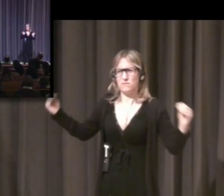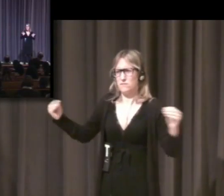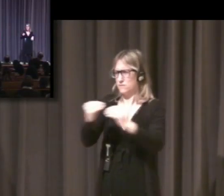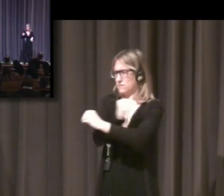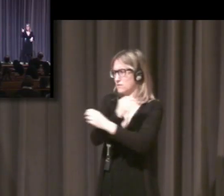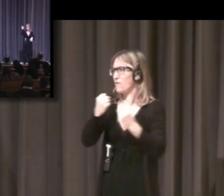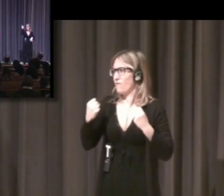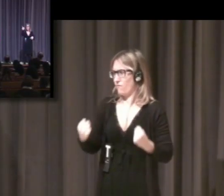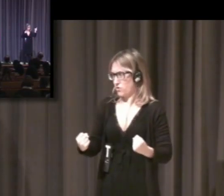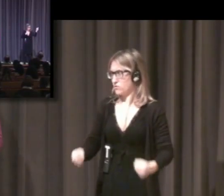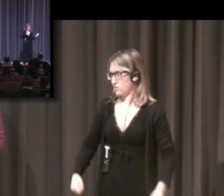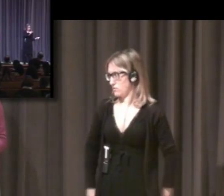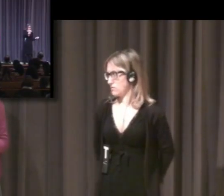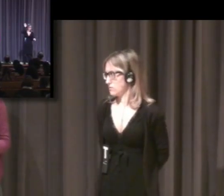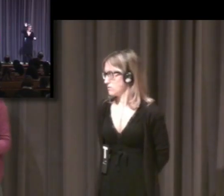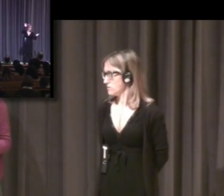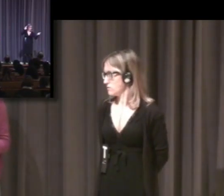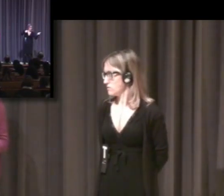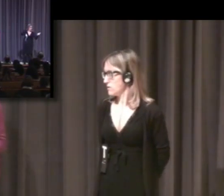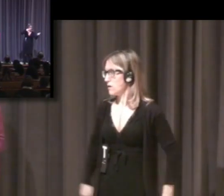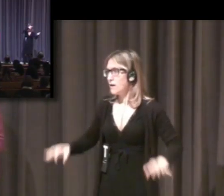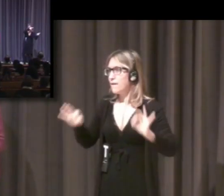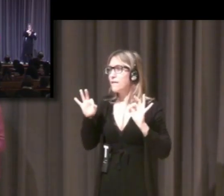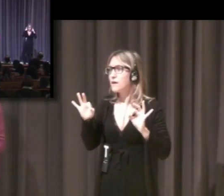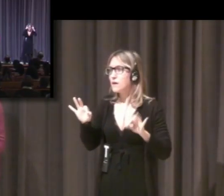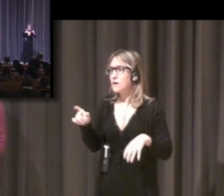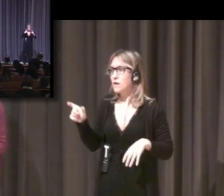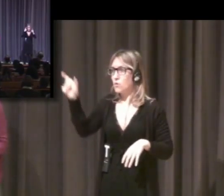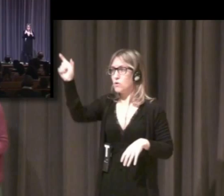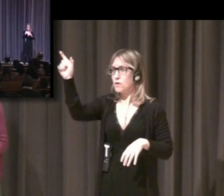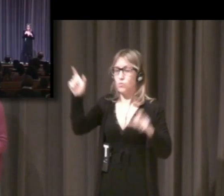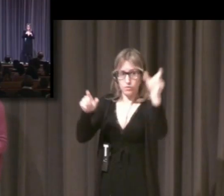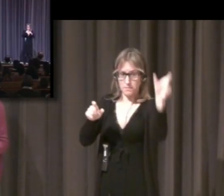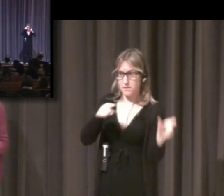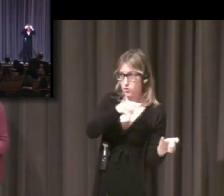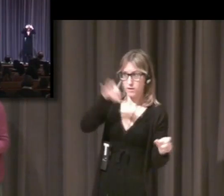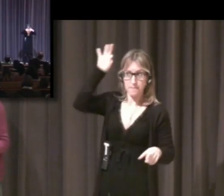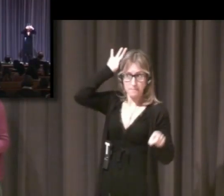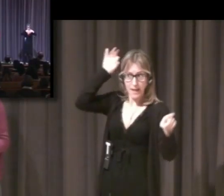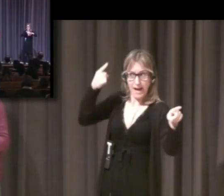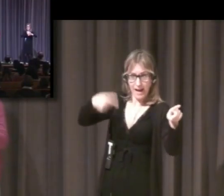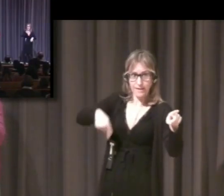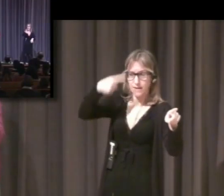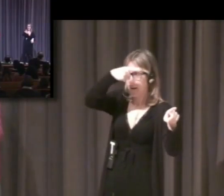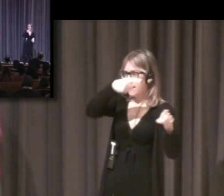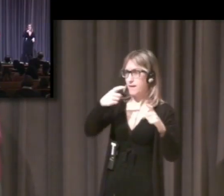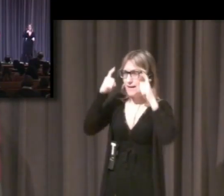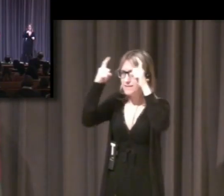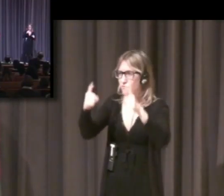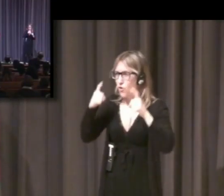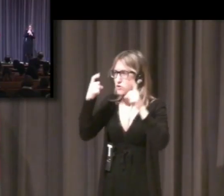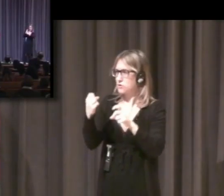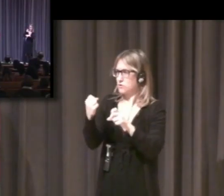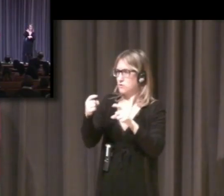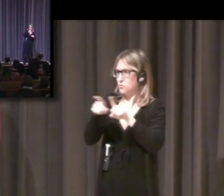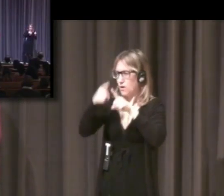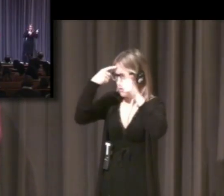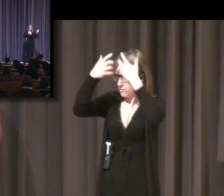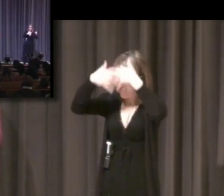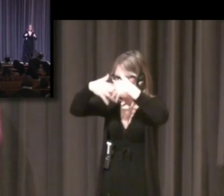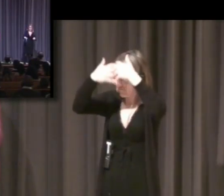implant, the work they have to do to decipher what the implant is providing